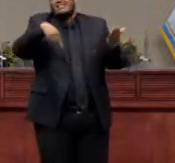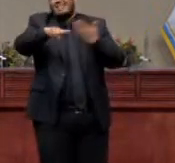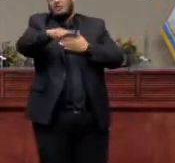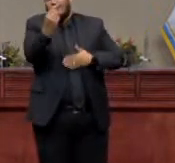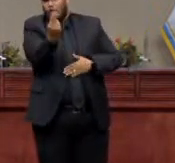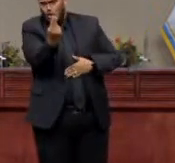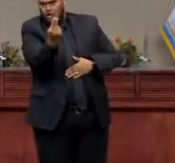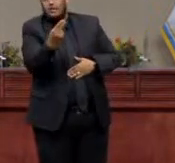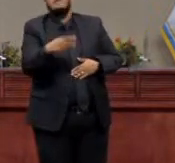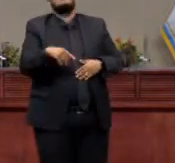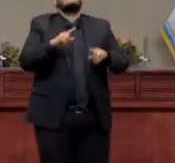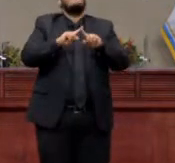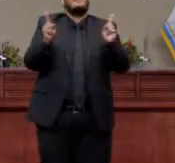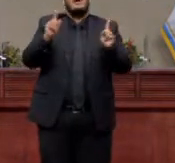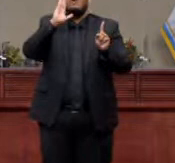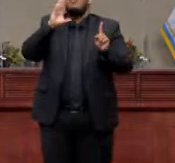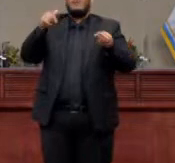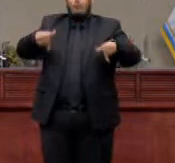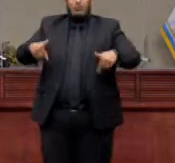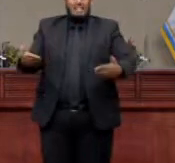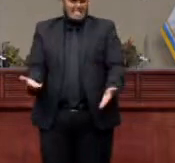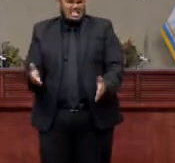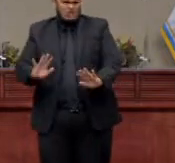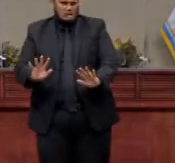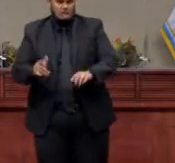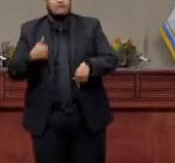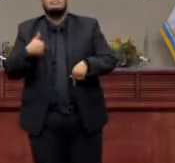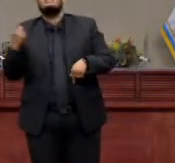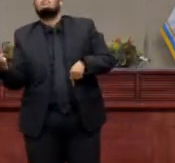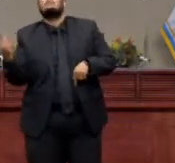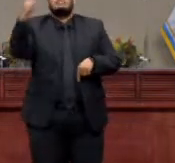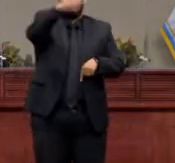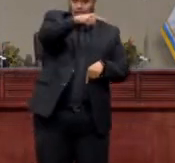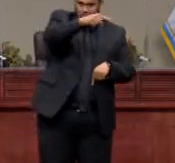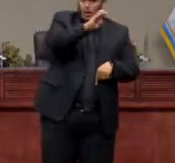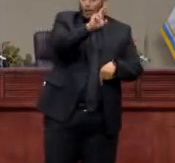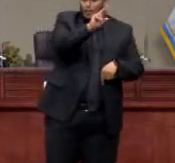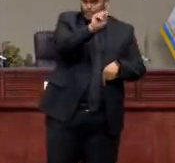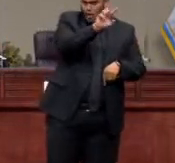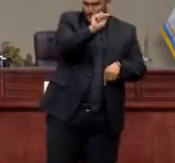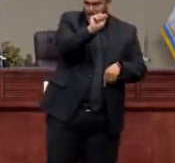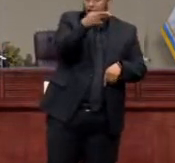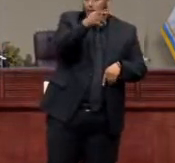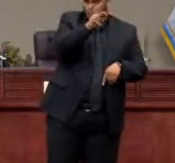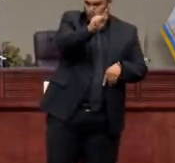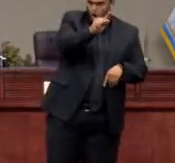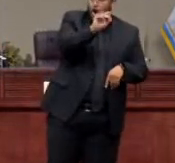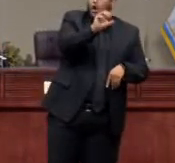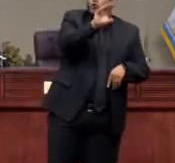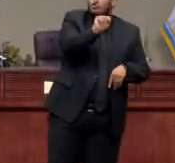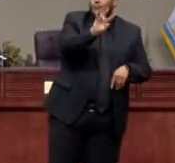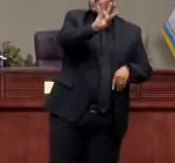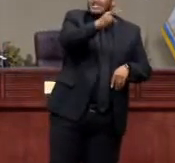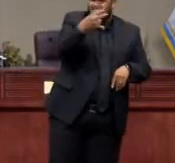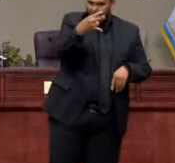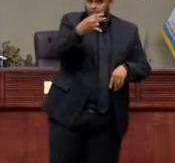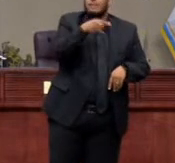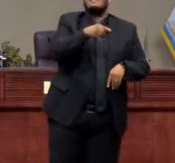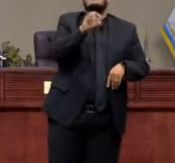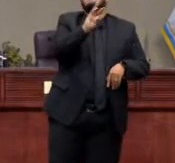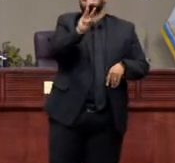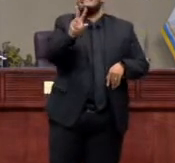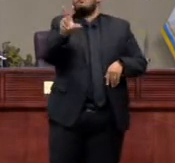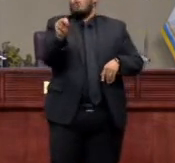It will be at Barnett Park next Thursday, October the 7th. The meeting will begin at 6:30 p.m. This